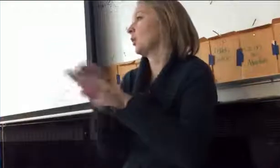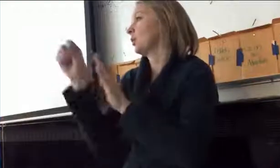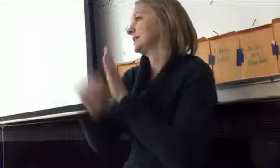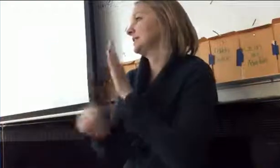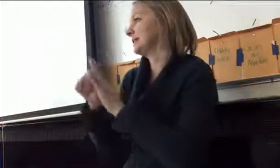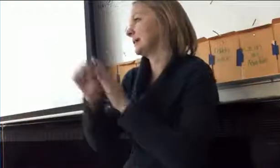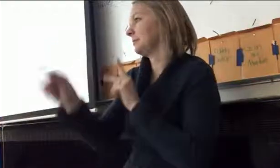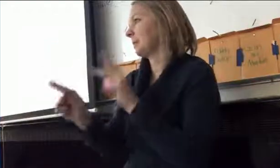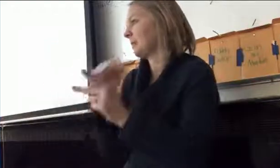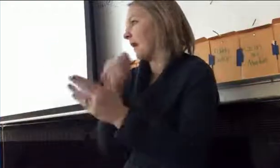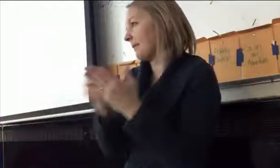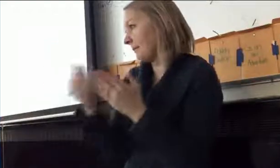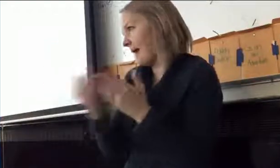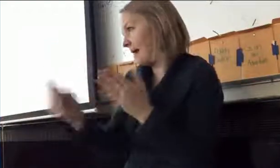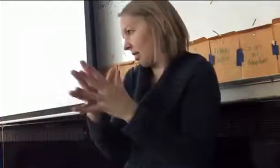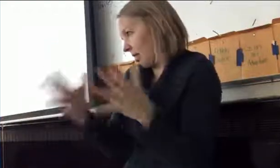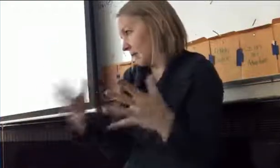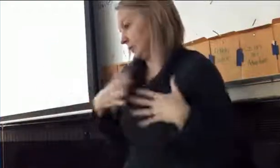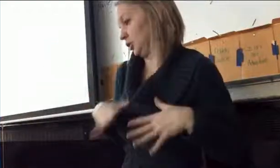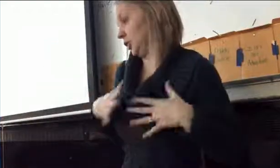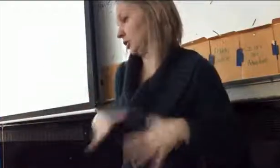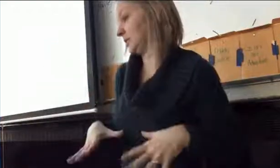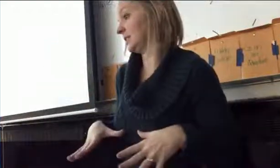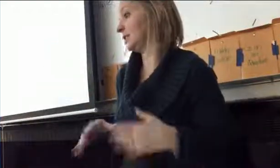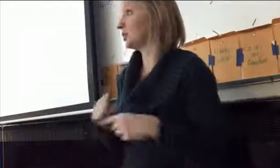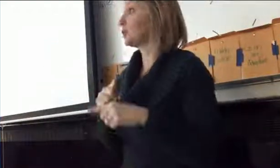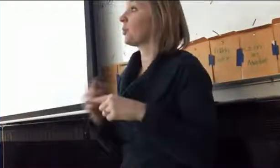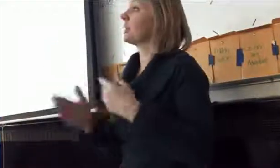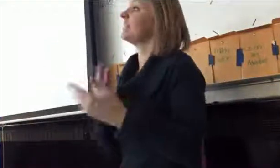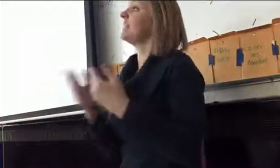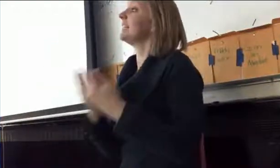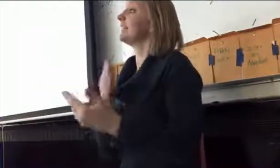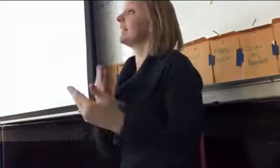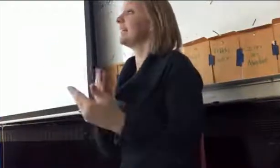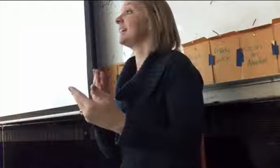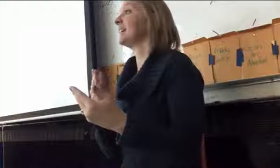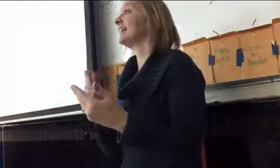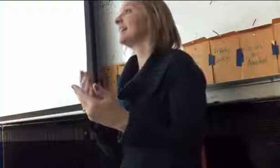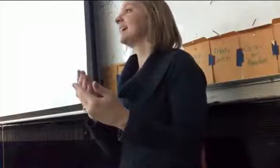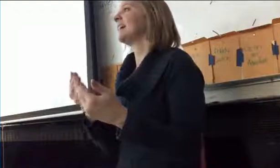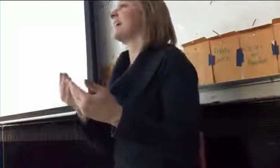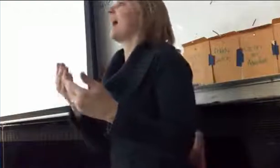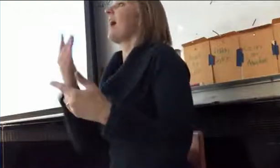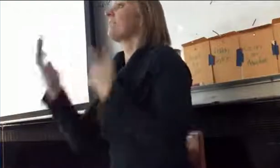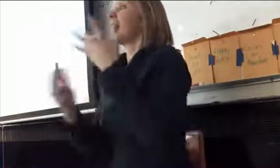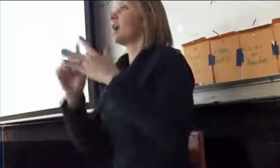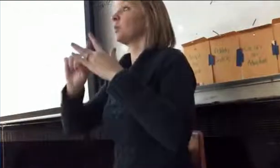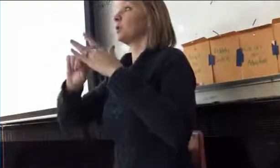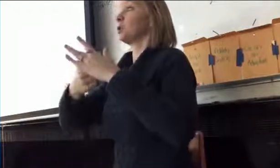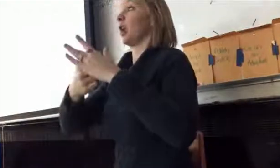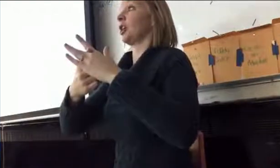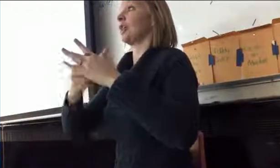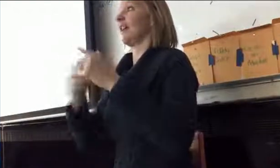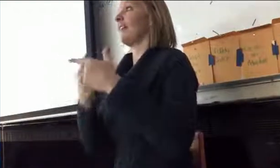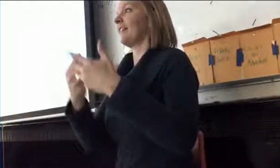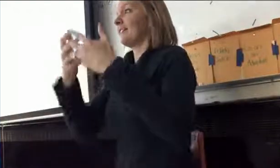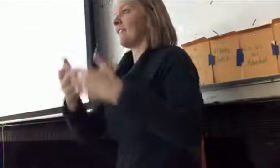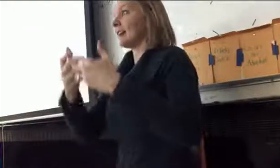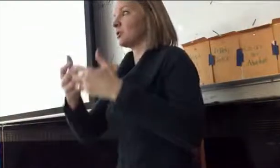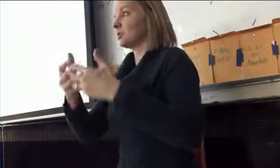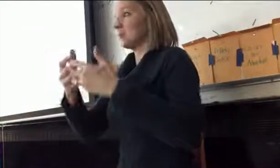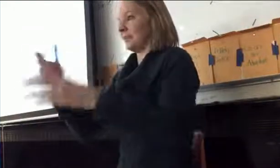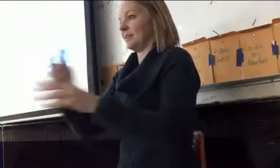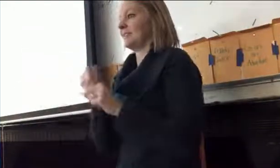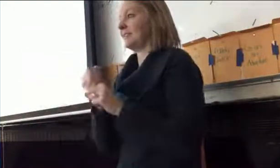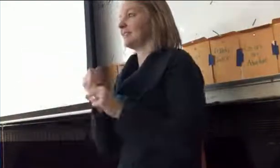shirts in April. And conveniently, every April, a small fire would break out at the factory, and they would receive a big insurance check of $5,000